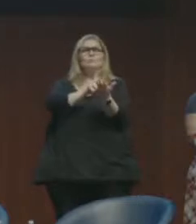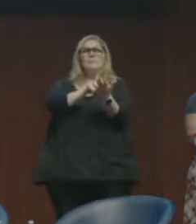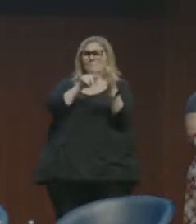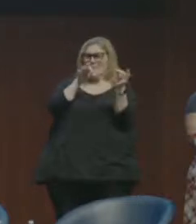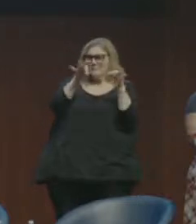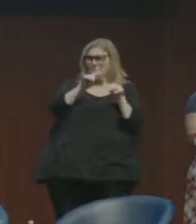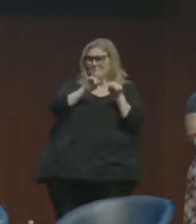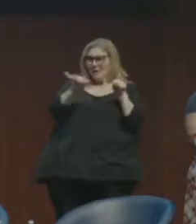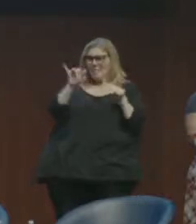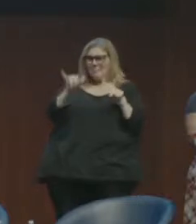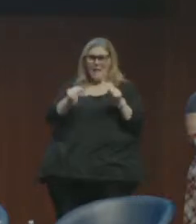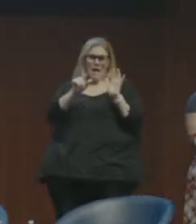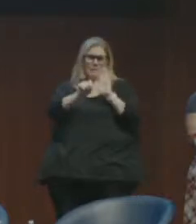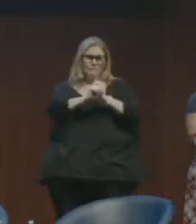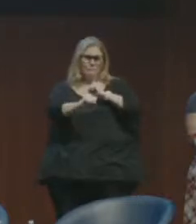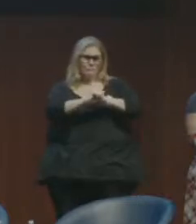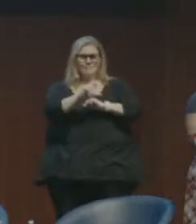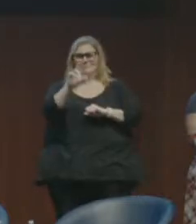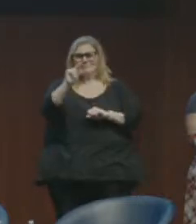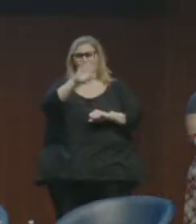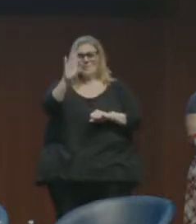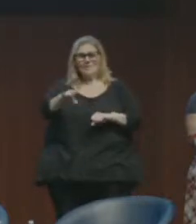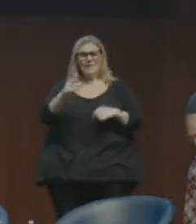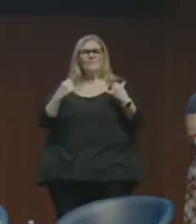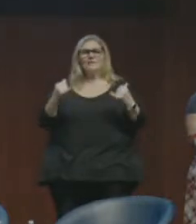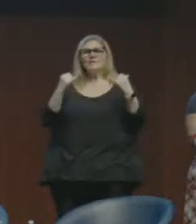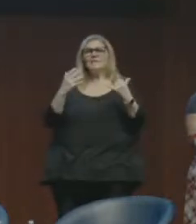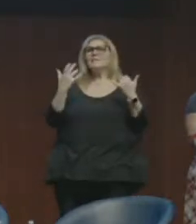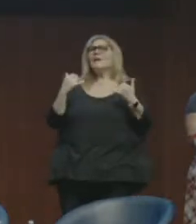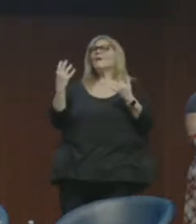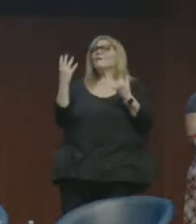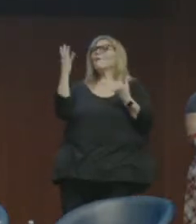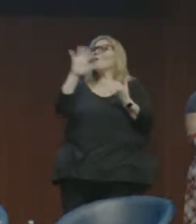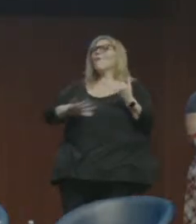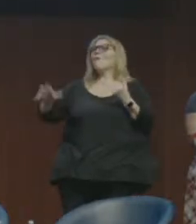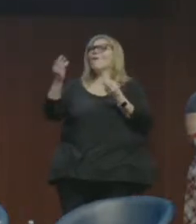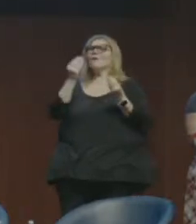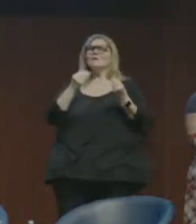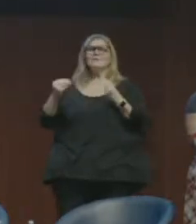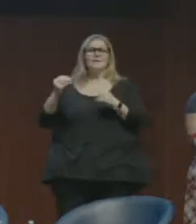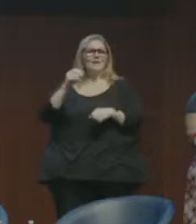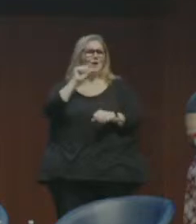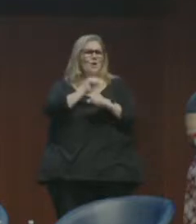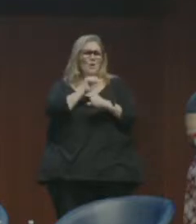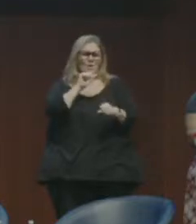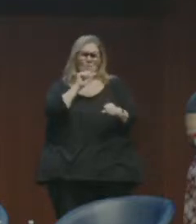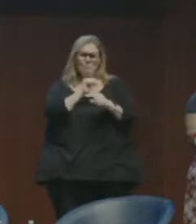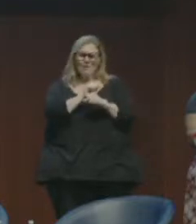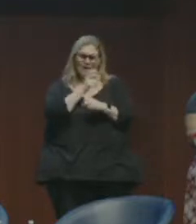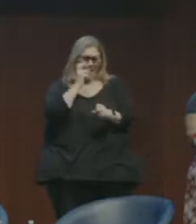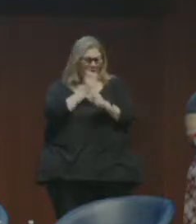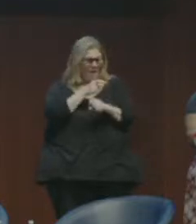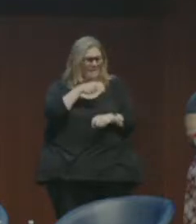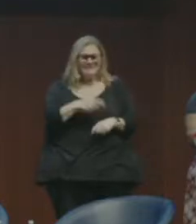this. Unlike Tobago's tobacco's sunny soil. Work never been this hard.